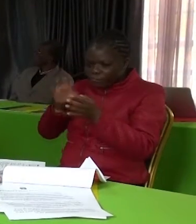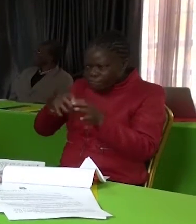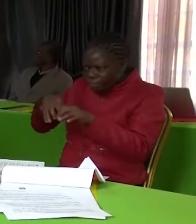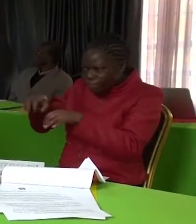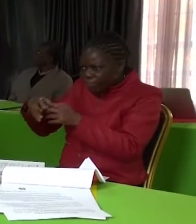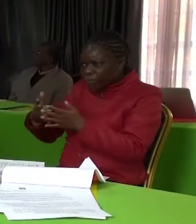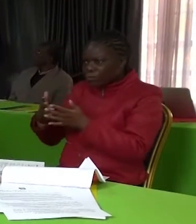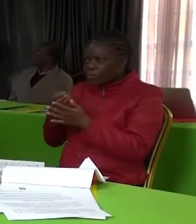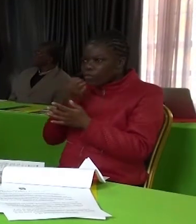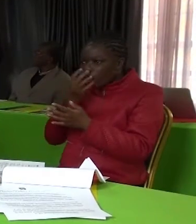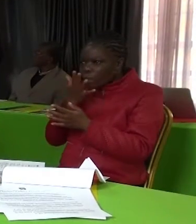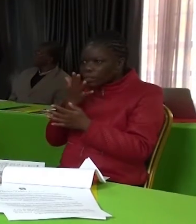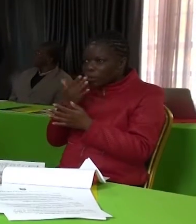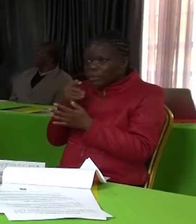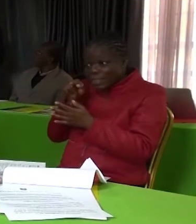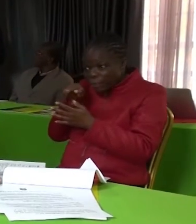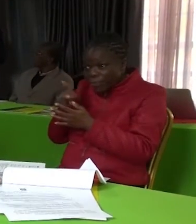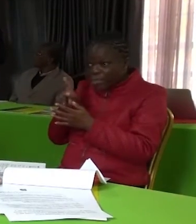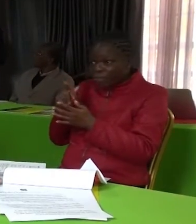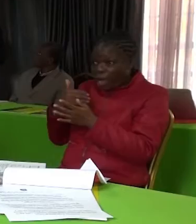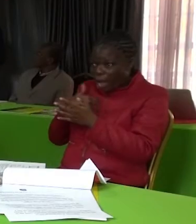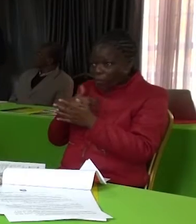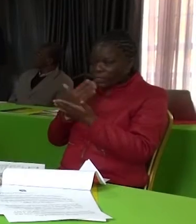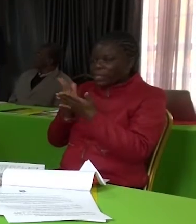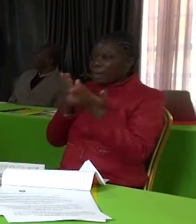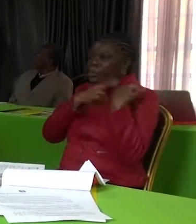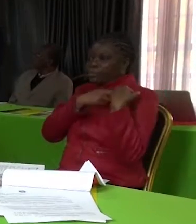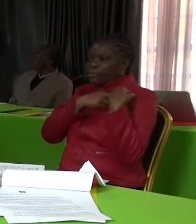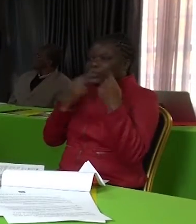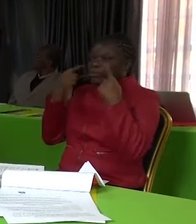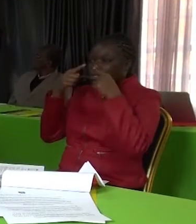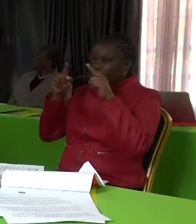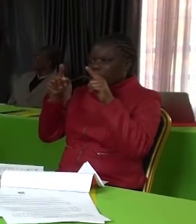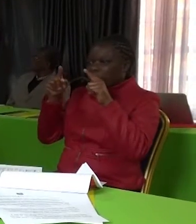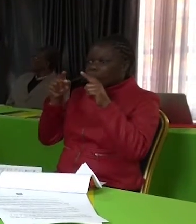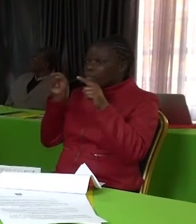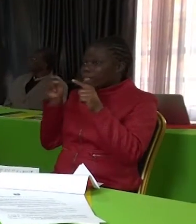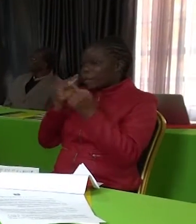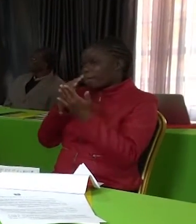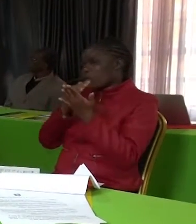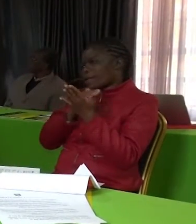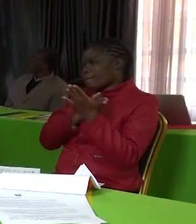green, they are players that are key to the success of this program.